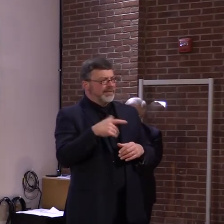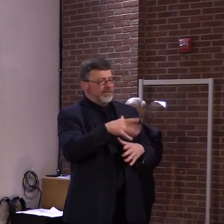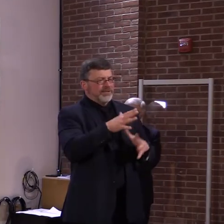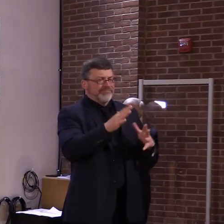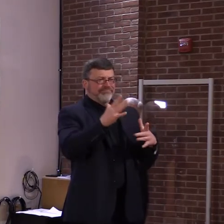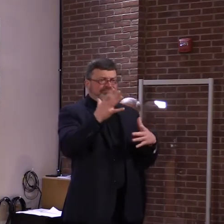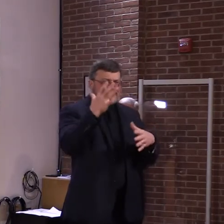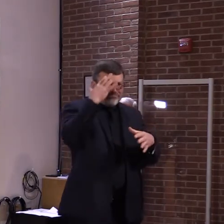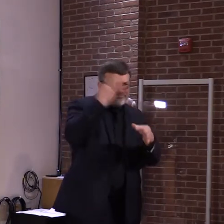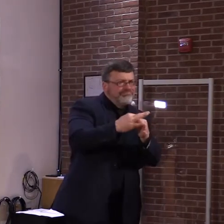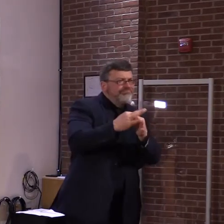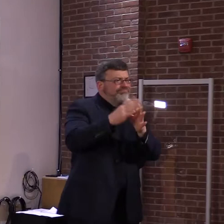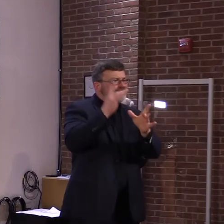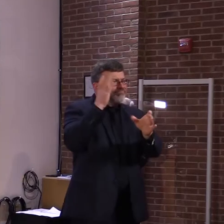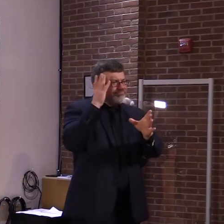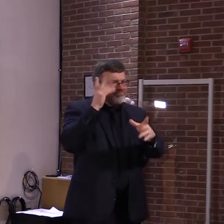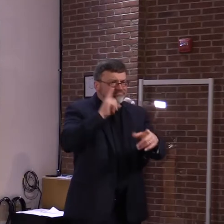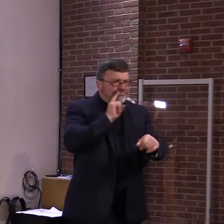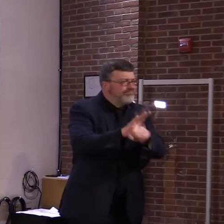spiritual faith,